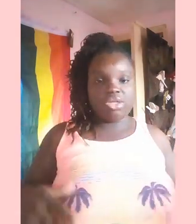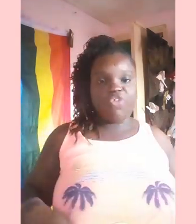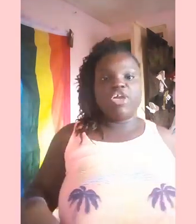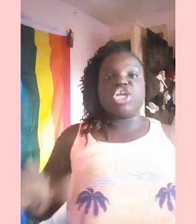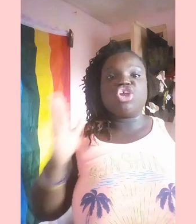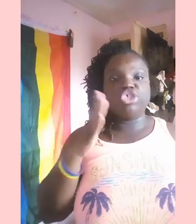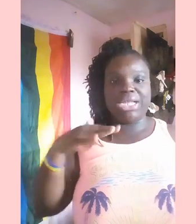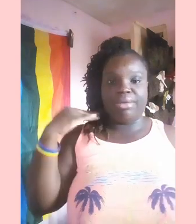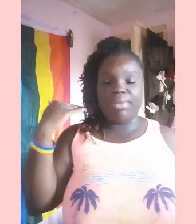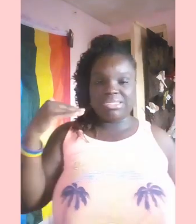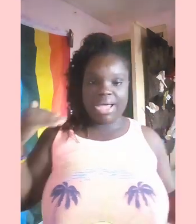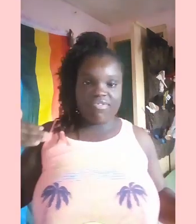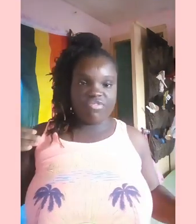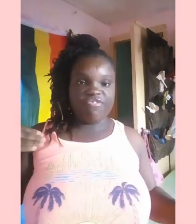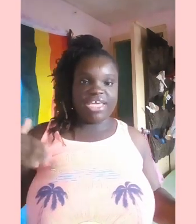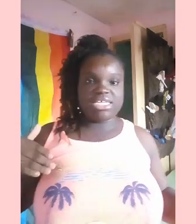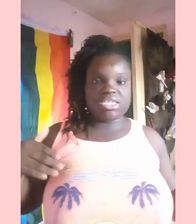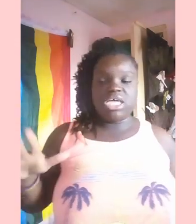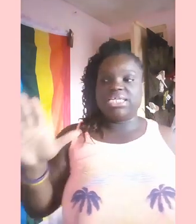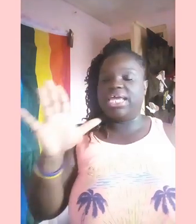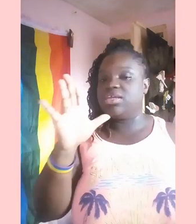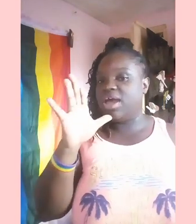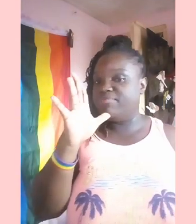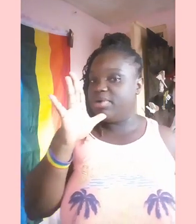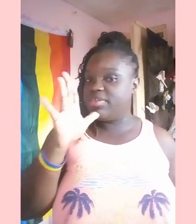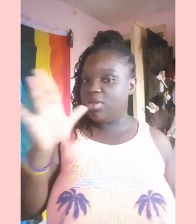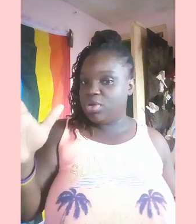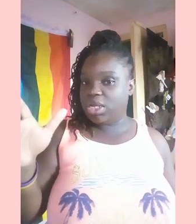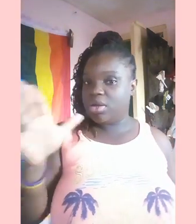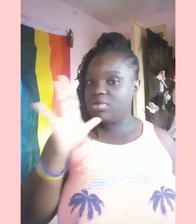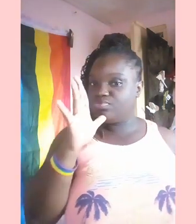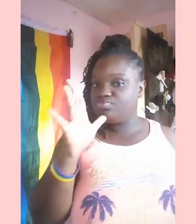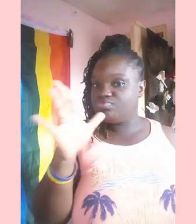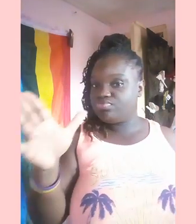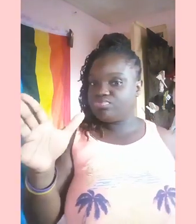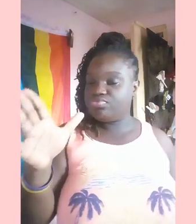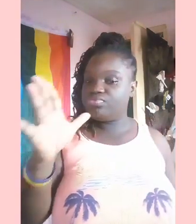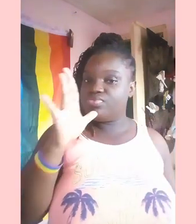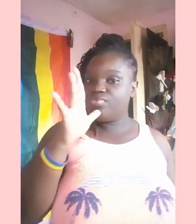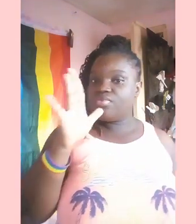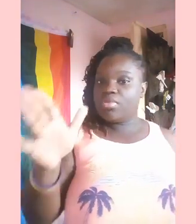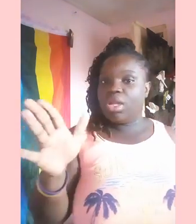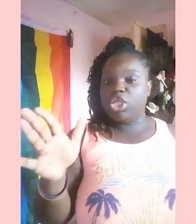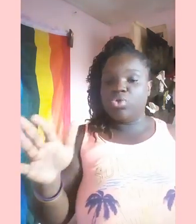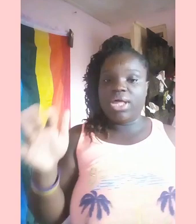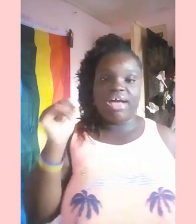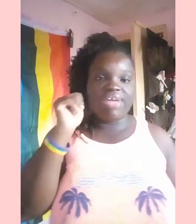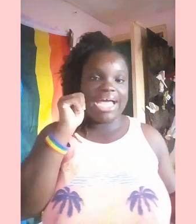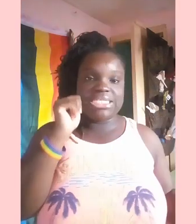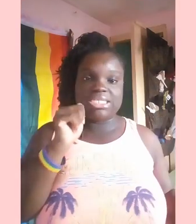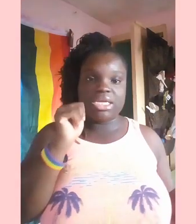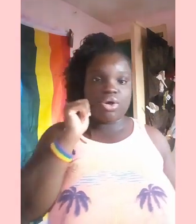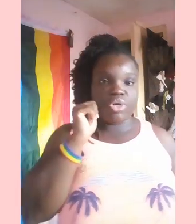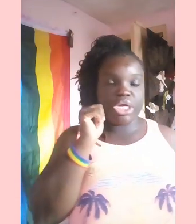stuff, they're usually at the bottom half of the face. So like you'd have mother down here, you would have auntie down